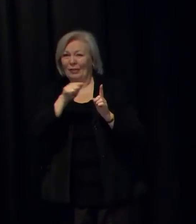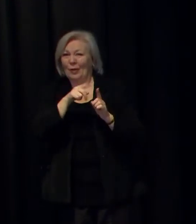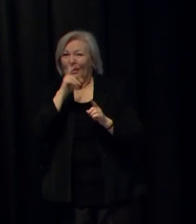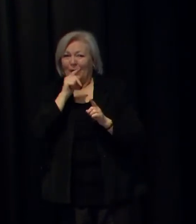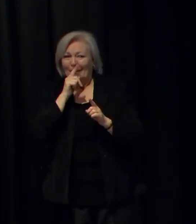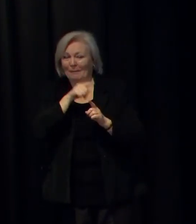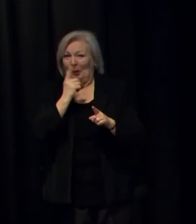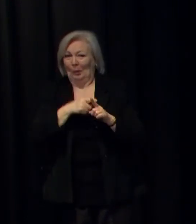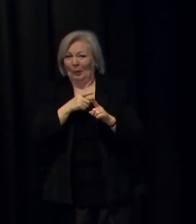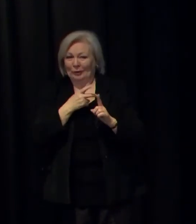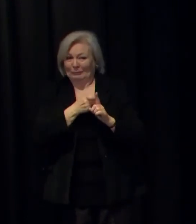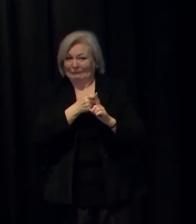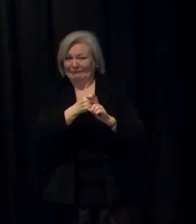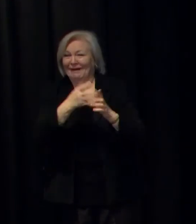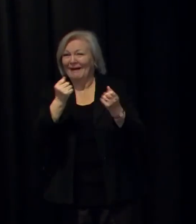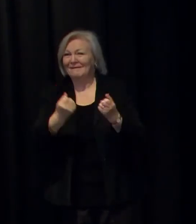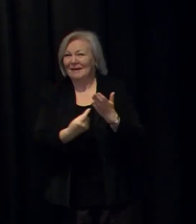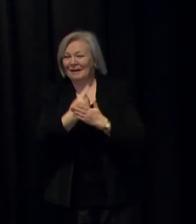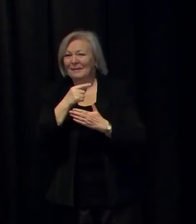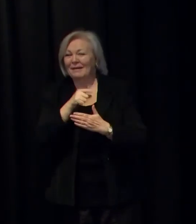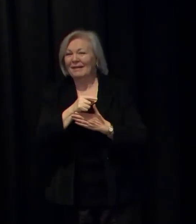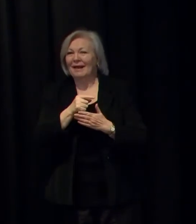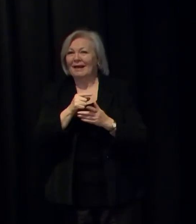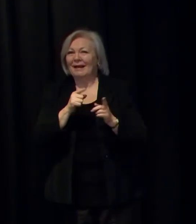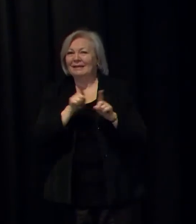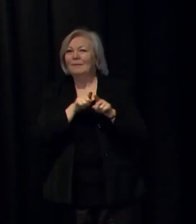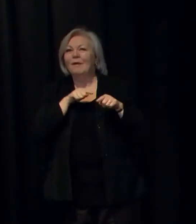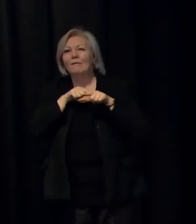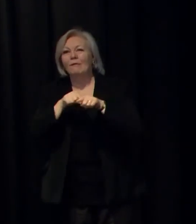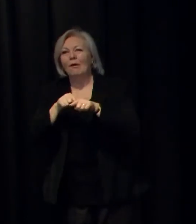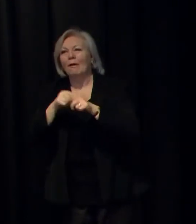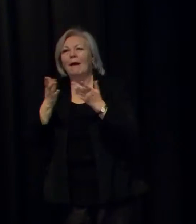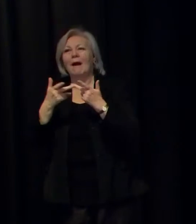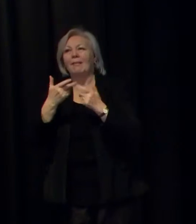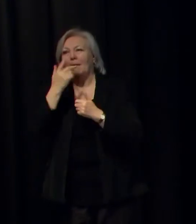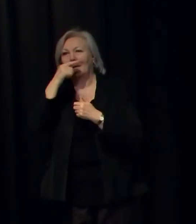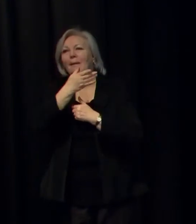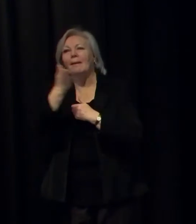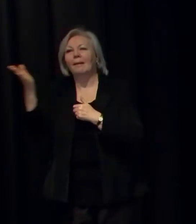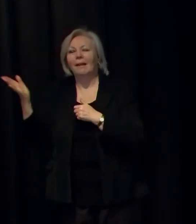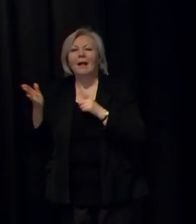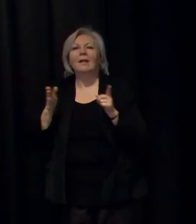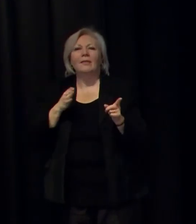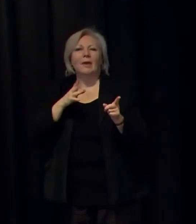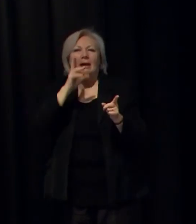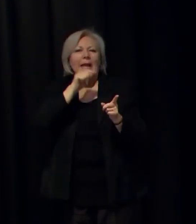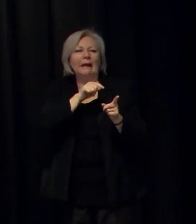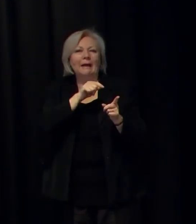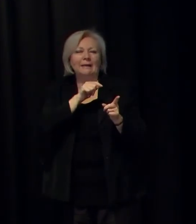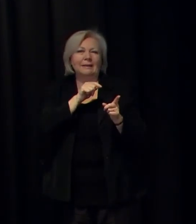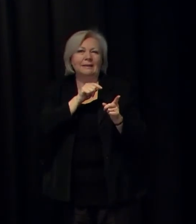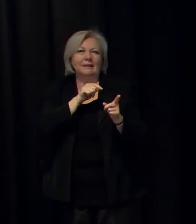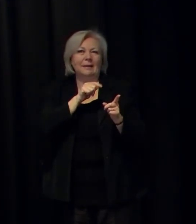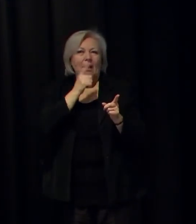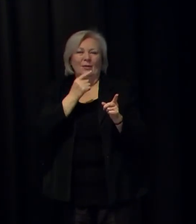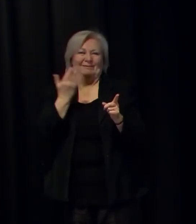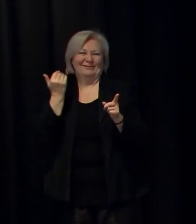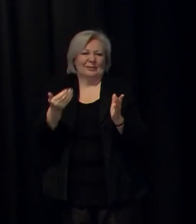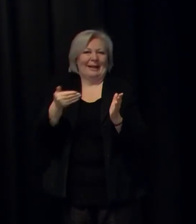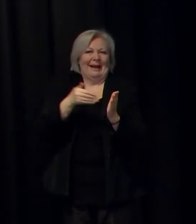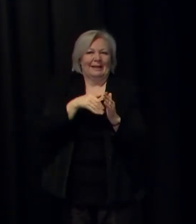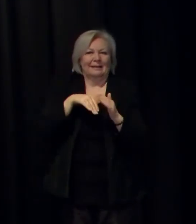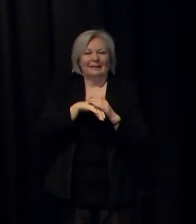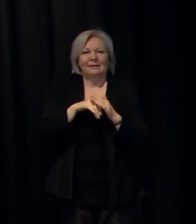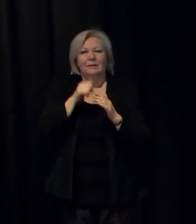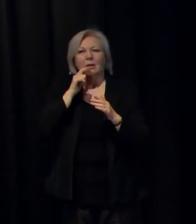the jab, and they are hot on the heels of the rest of the community, even though they've only been recently added into the